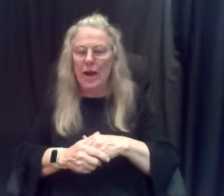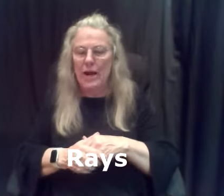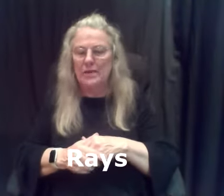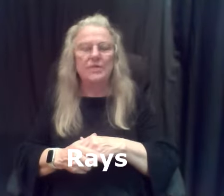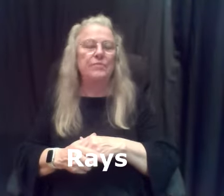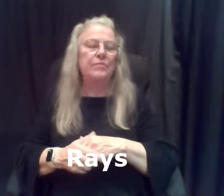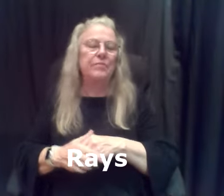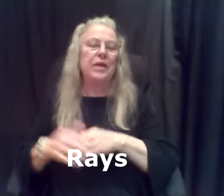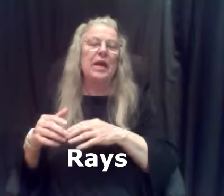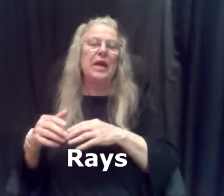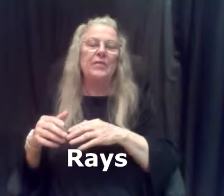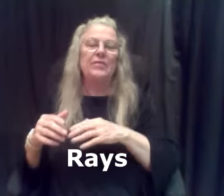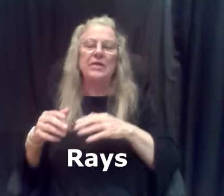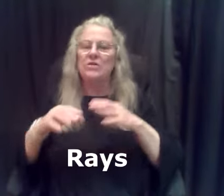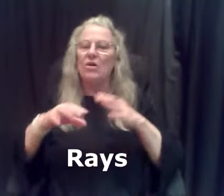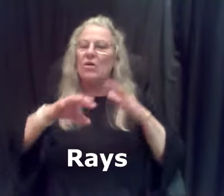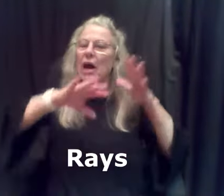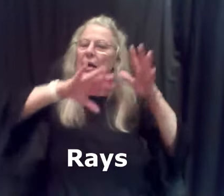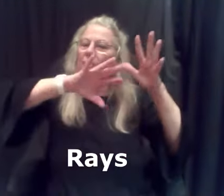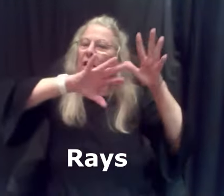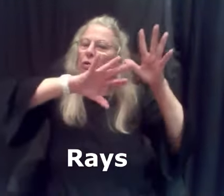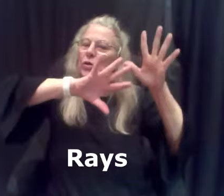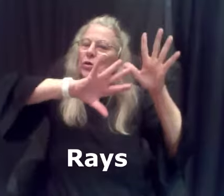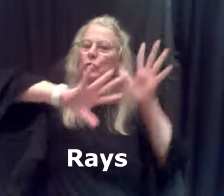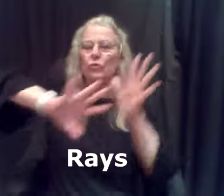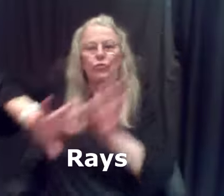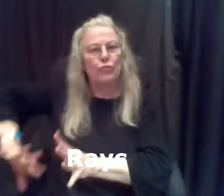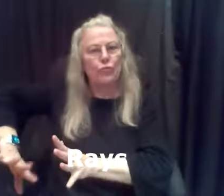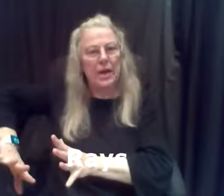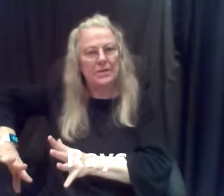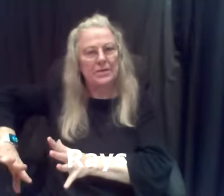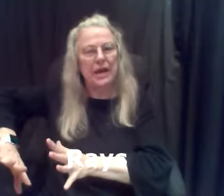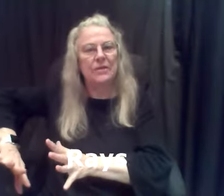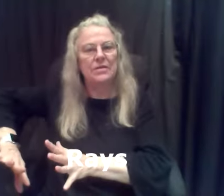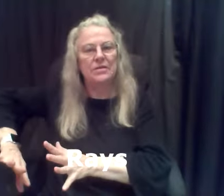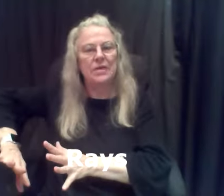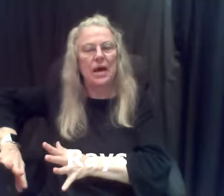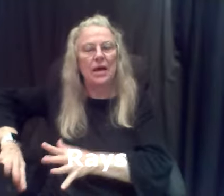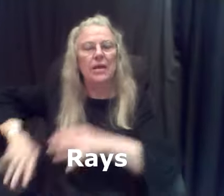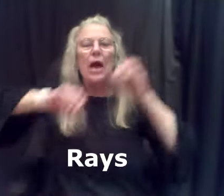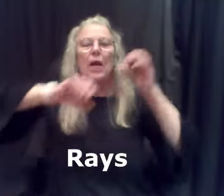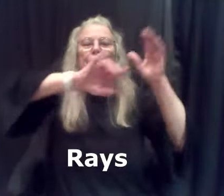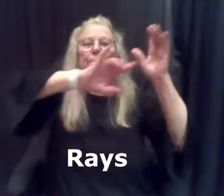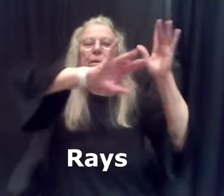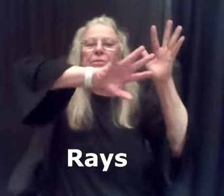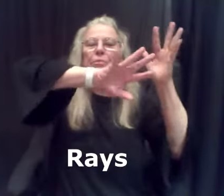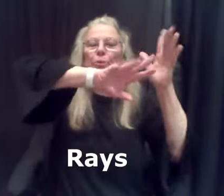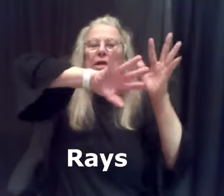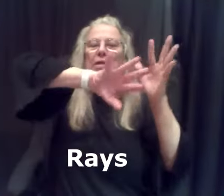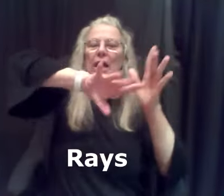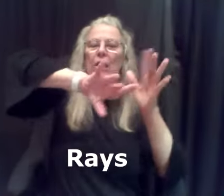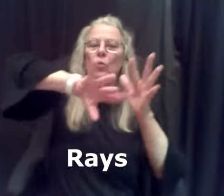Raise. In this song, I am not going to do raise like the sun, but bring it down with